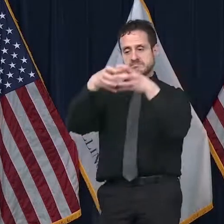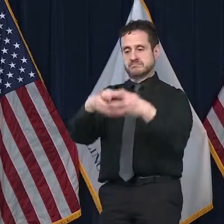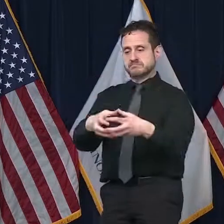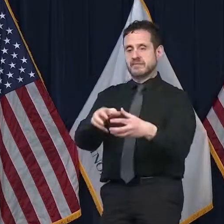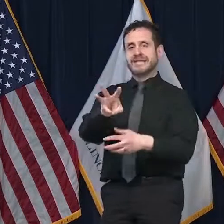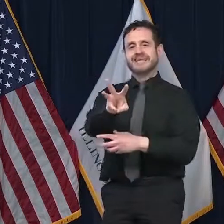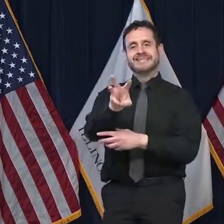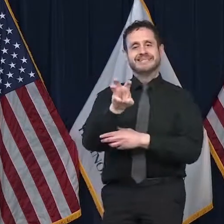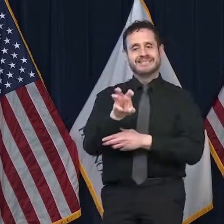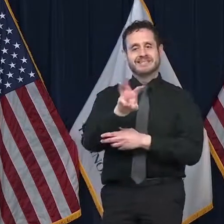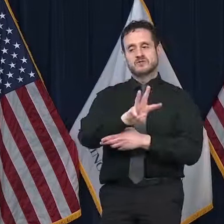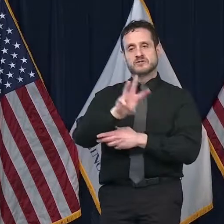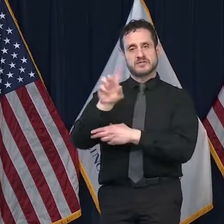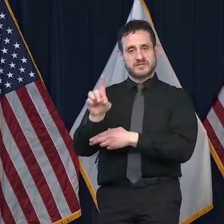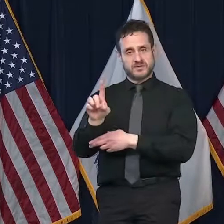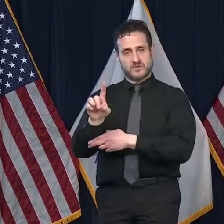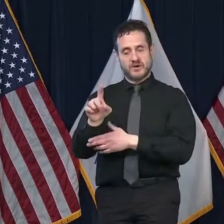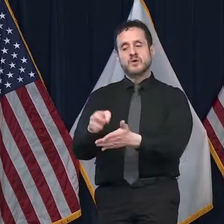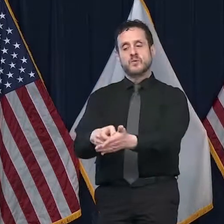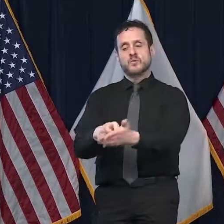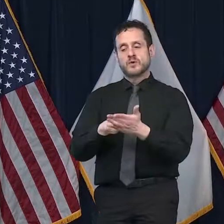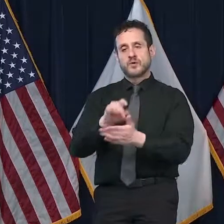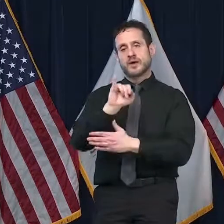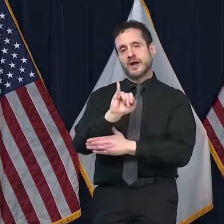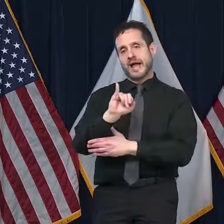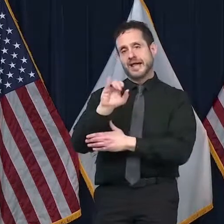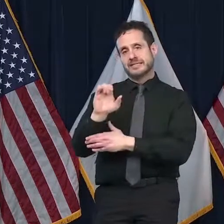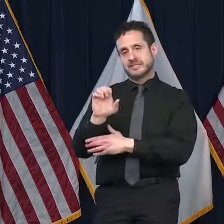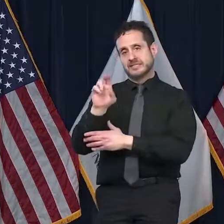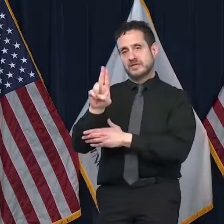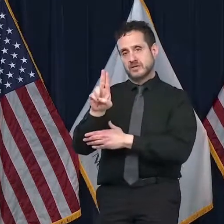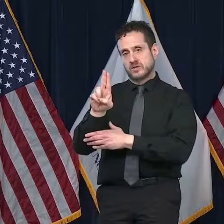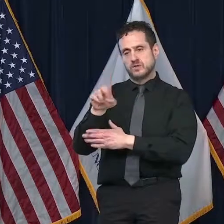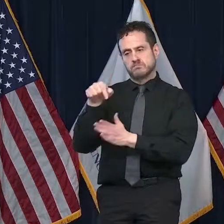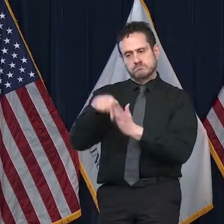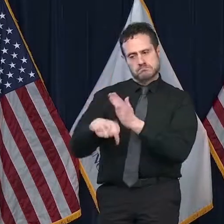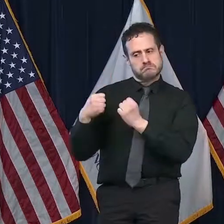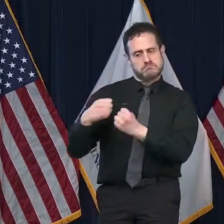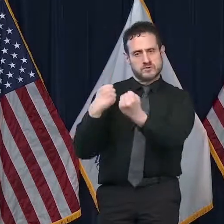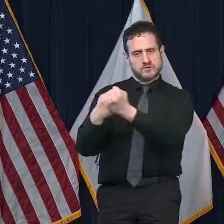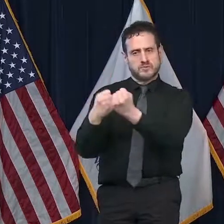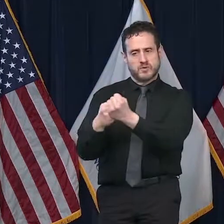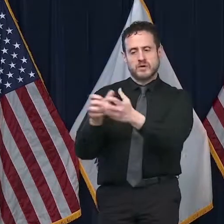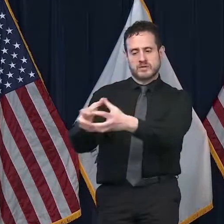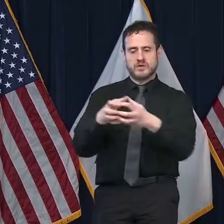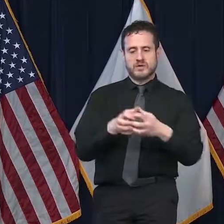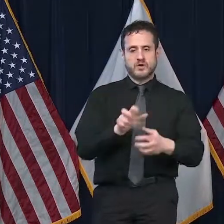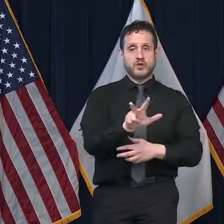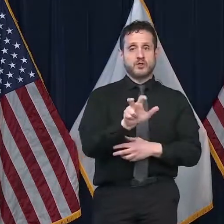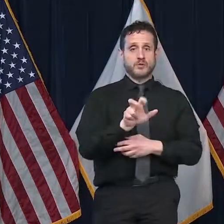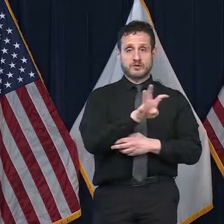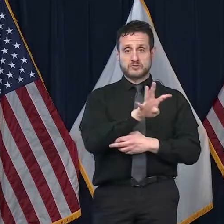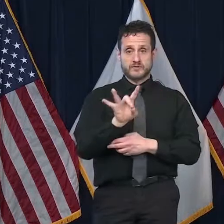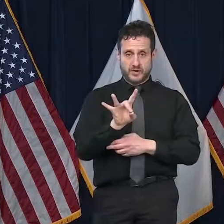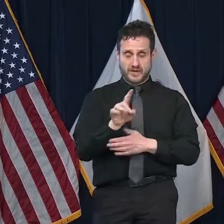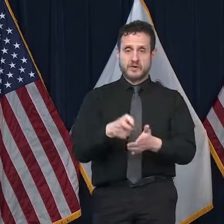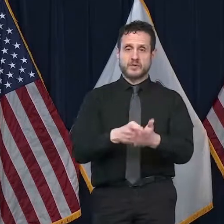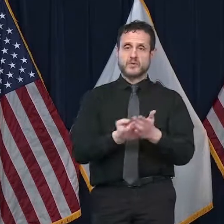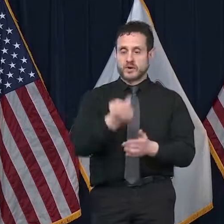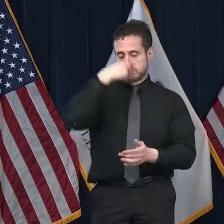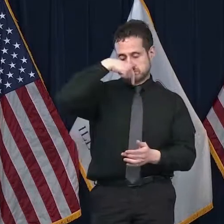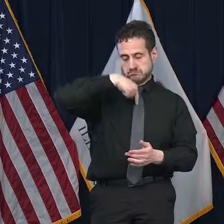3,179, 661 were in the intensive care units, and 348 patients were on